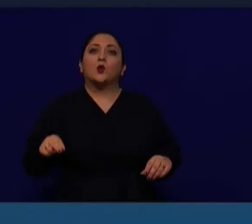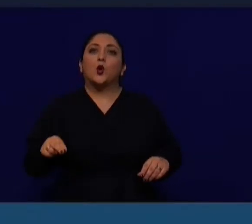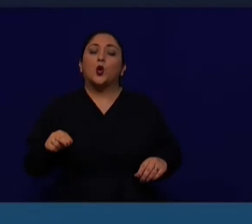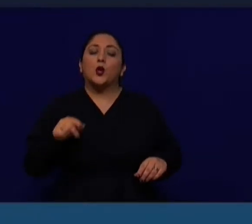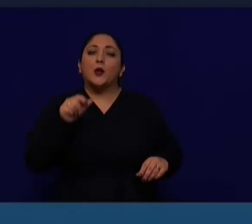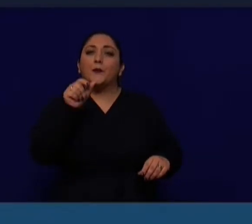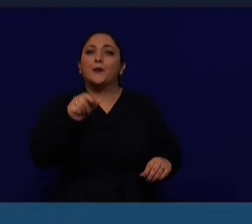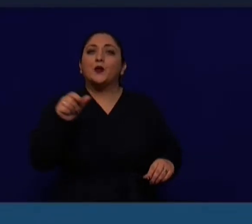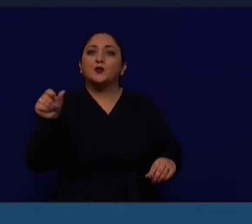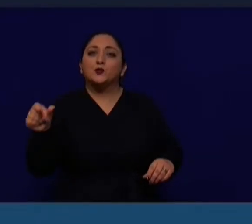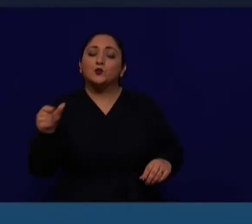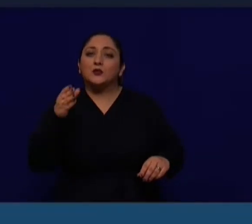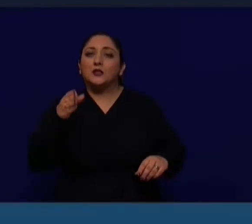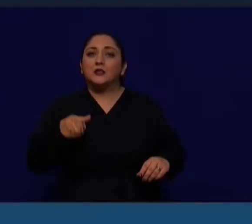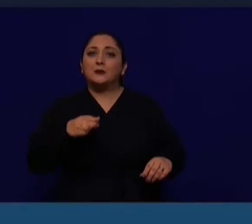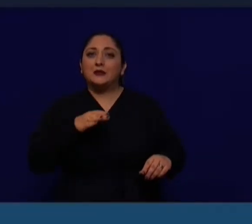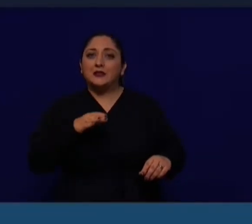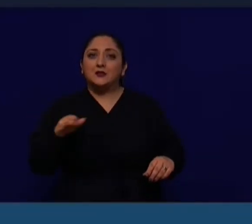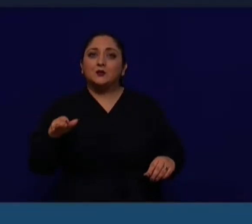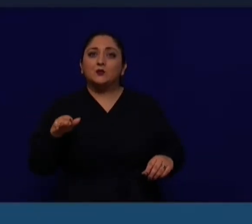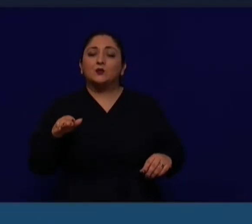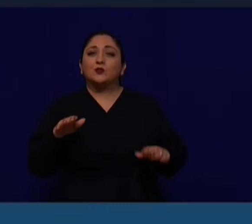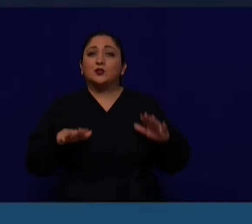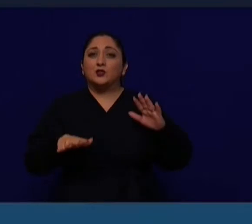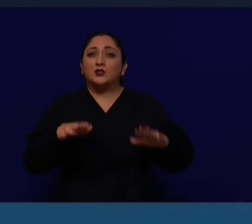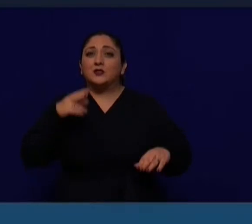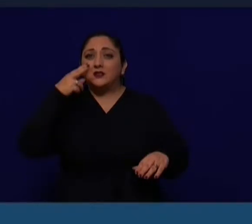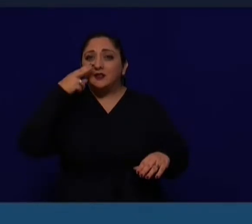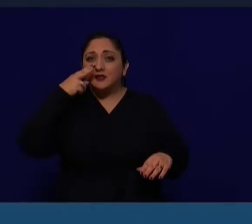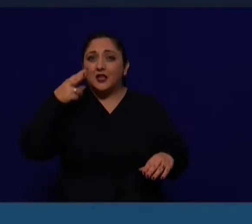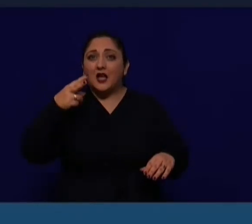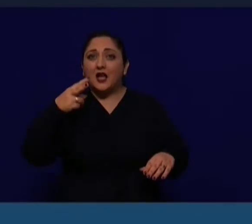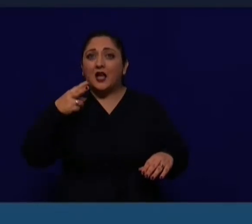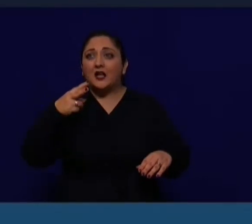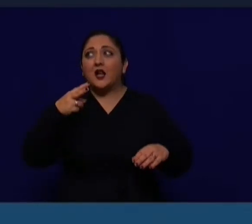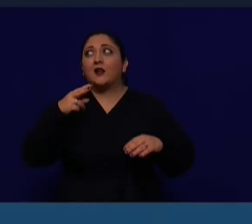il-persuni li jkunu qegħdin imutu fejn inti tara li jkollhom anke kundizzjonijiet oħra wkoll.